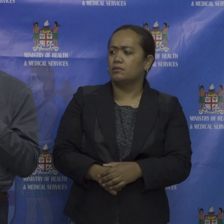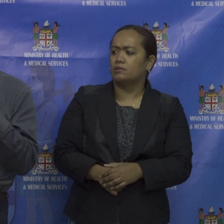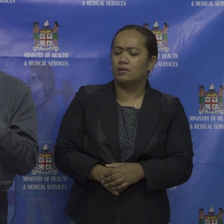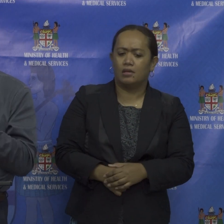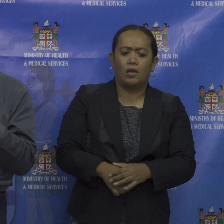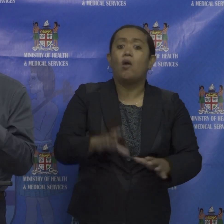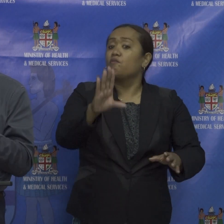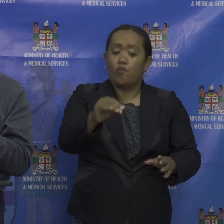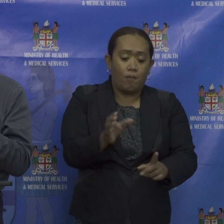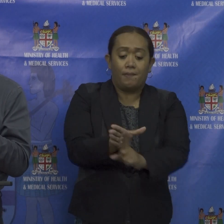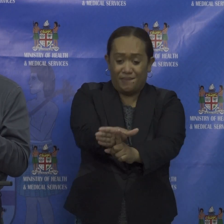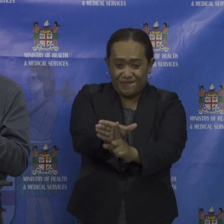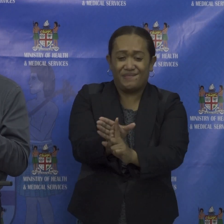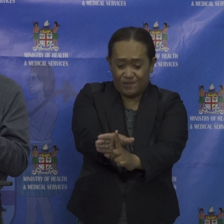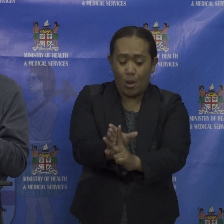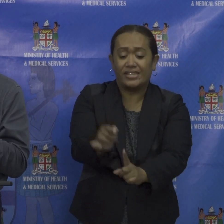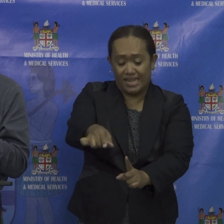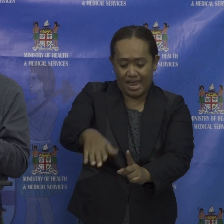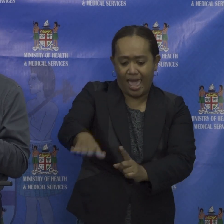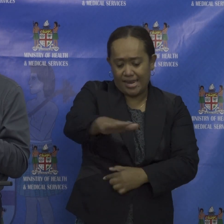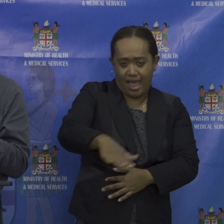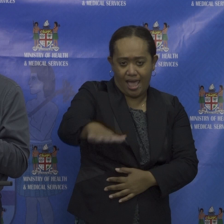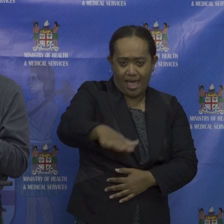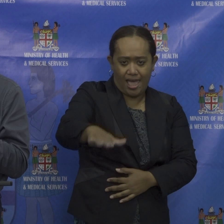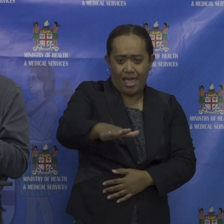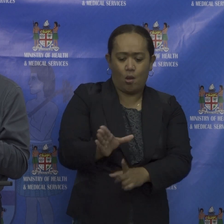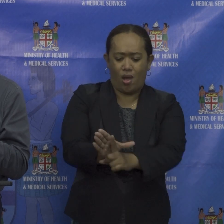from around the quarantine area.